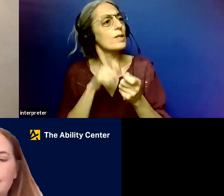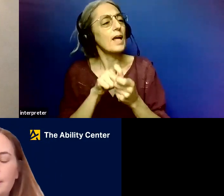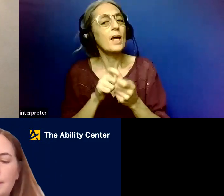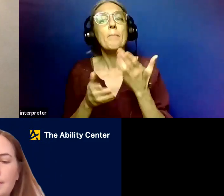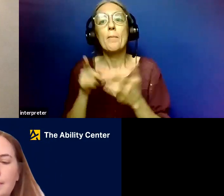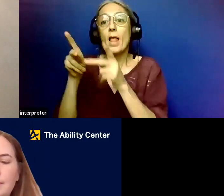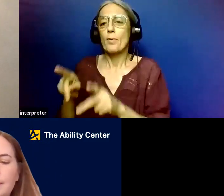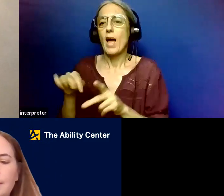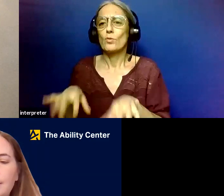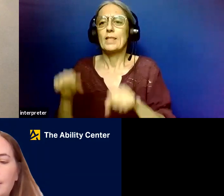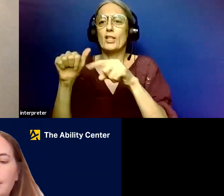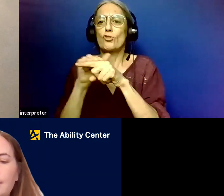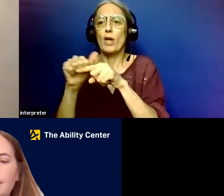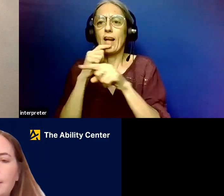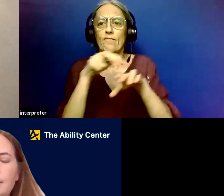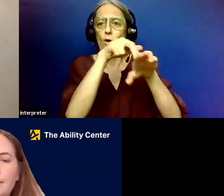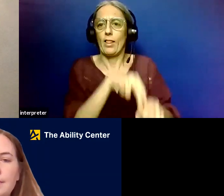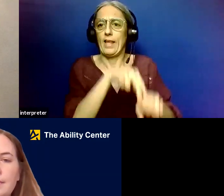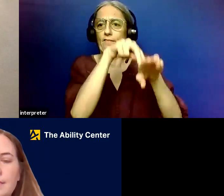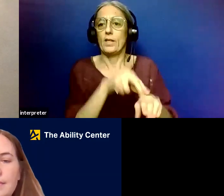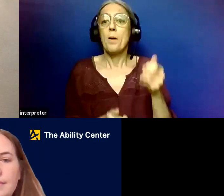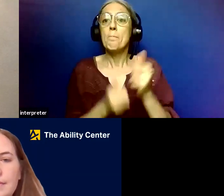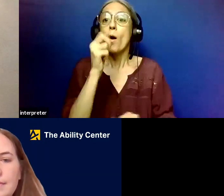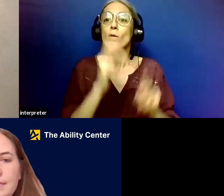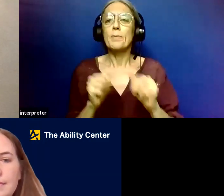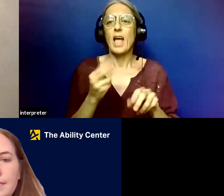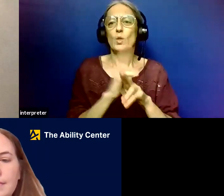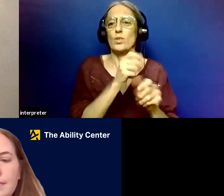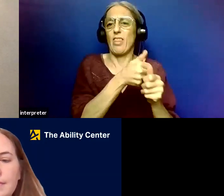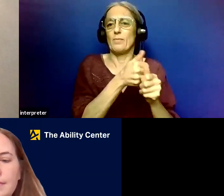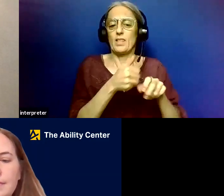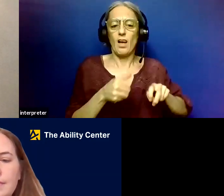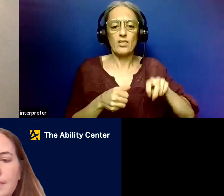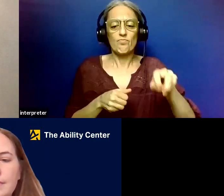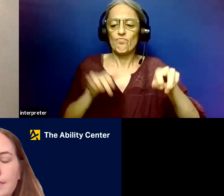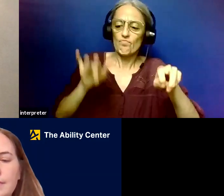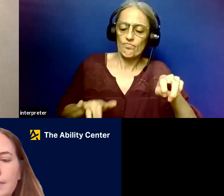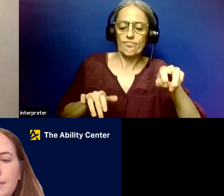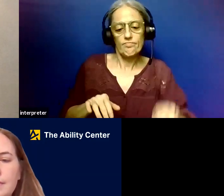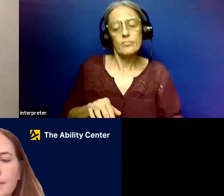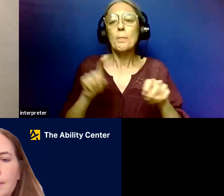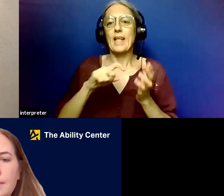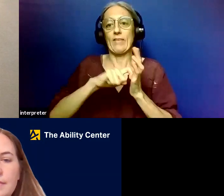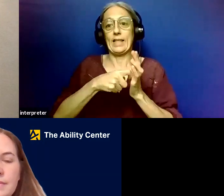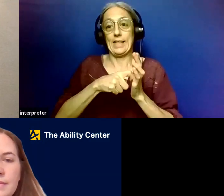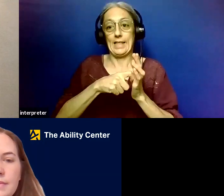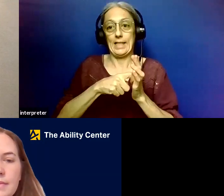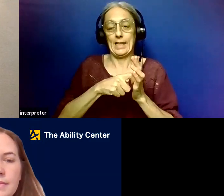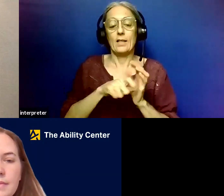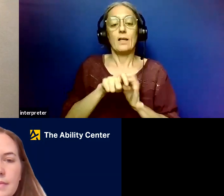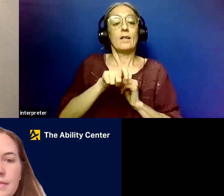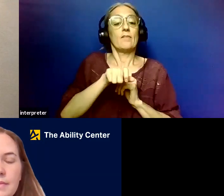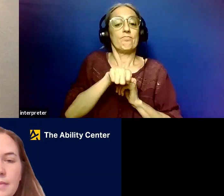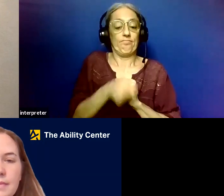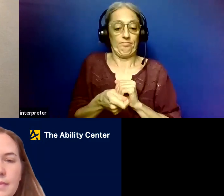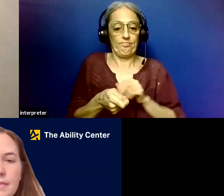own because the lifts today you have to have a key to them to start them.